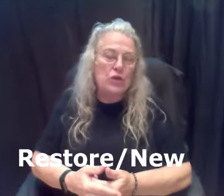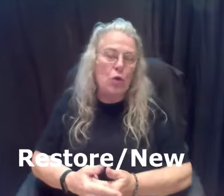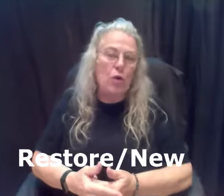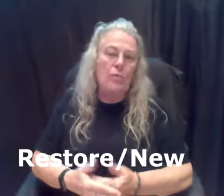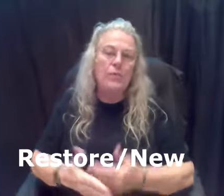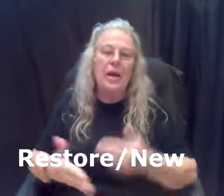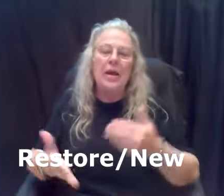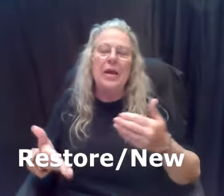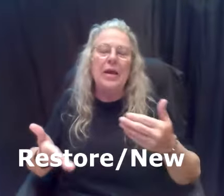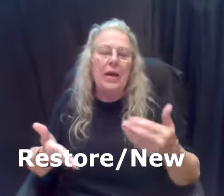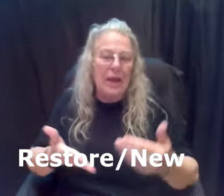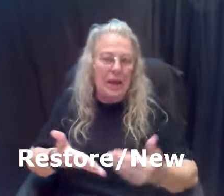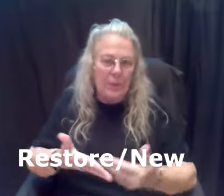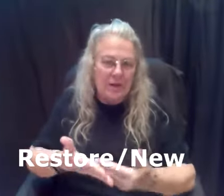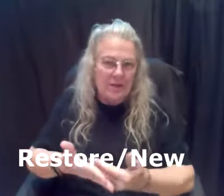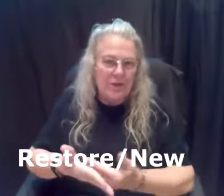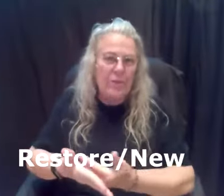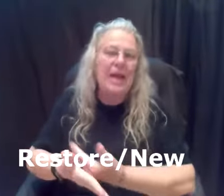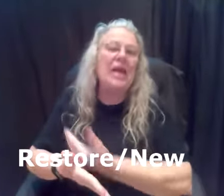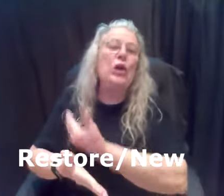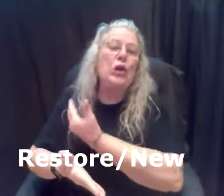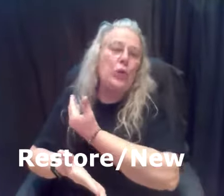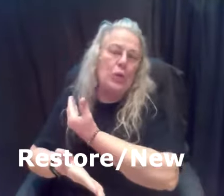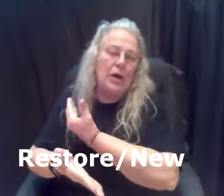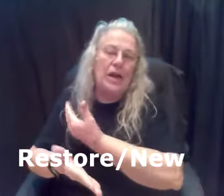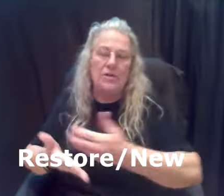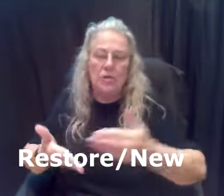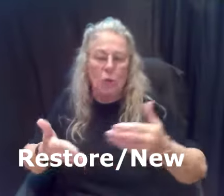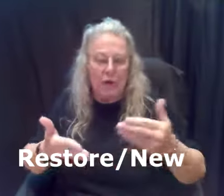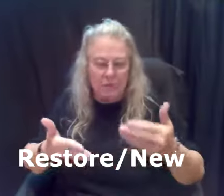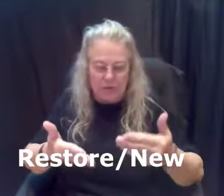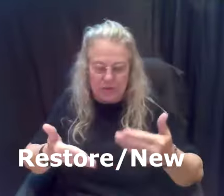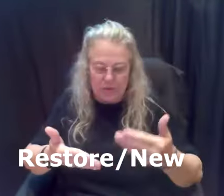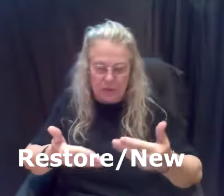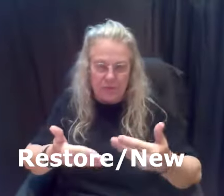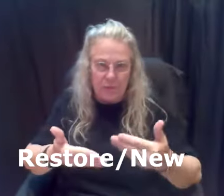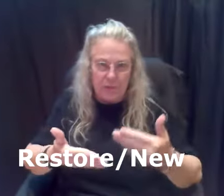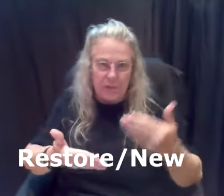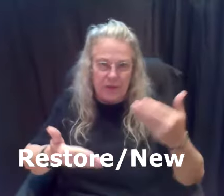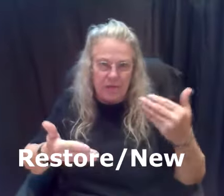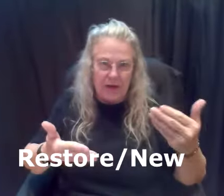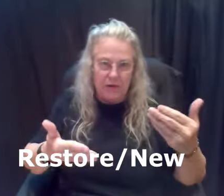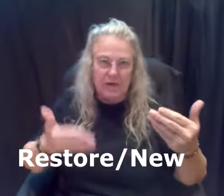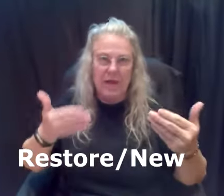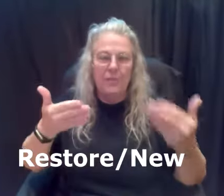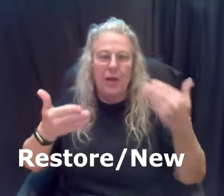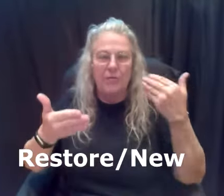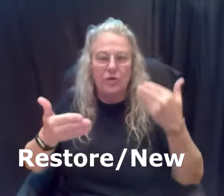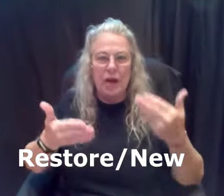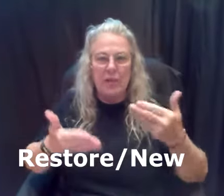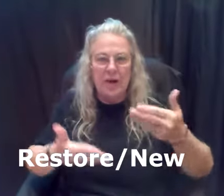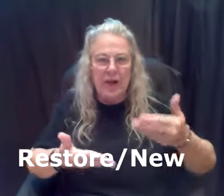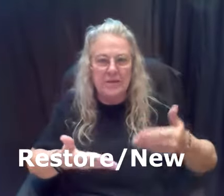Restore, it means to make it new again. So we're from fingertip of your dominant hand